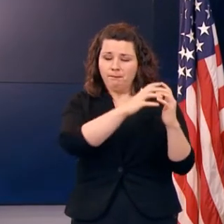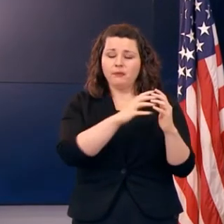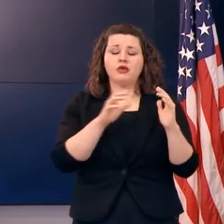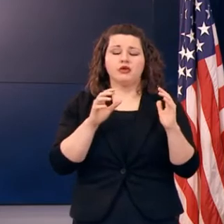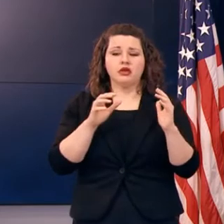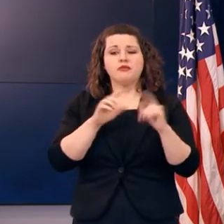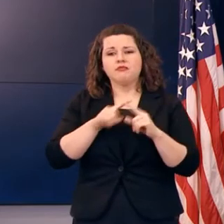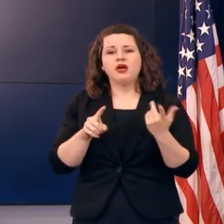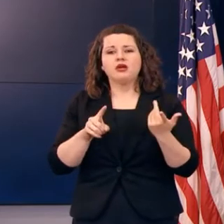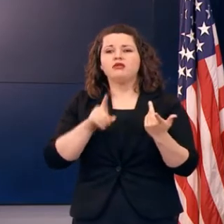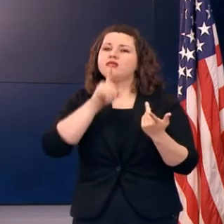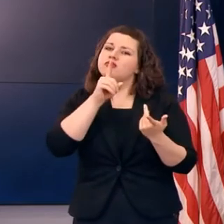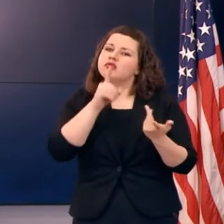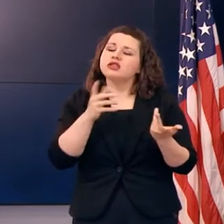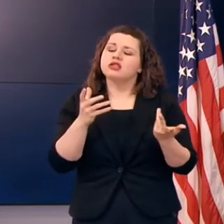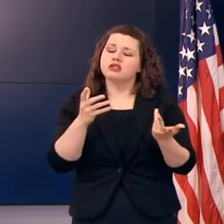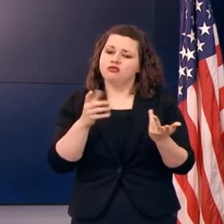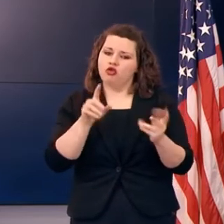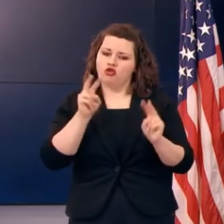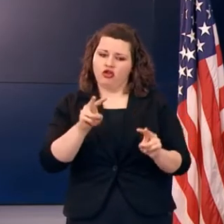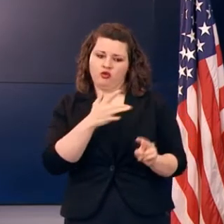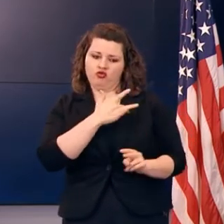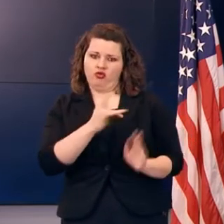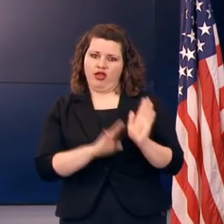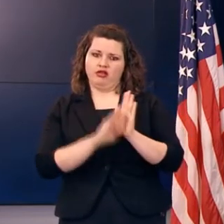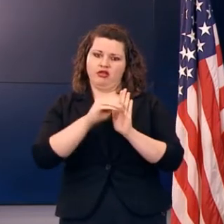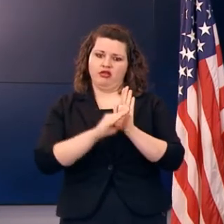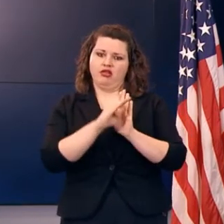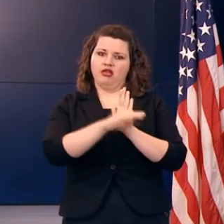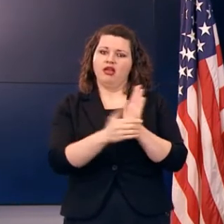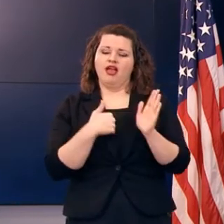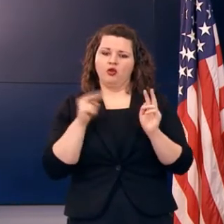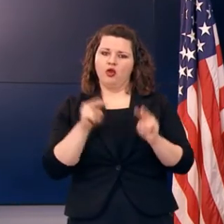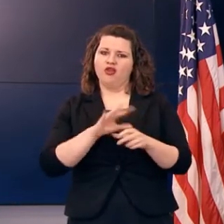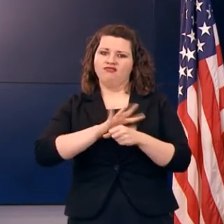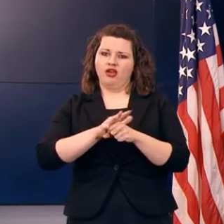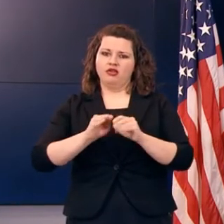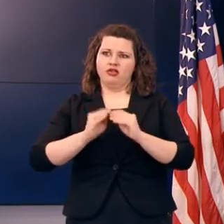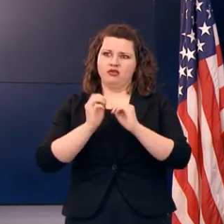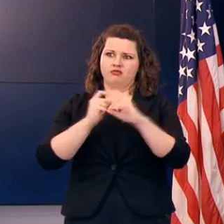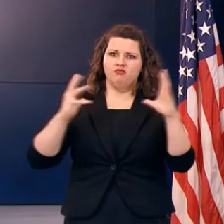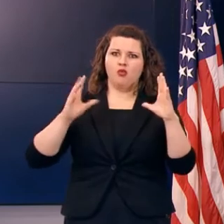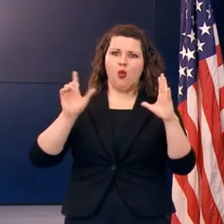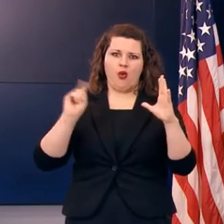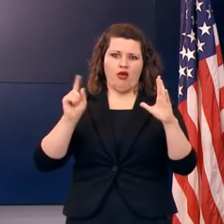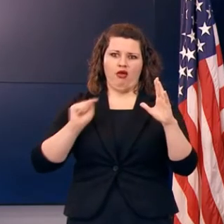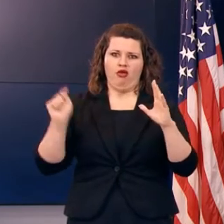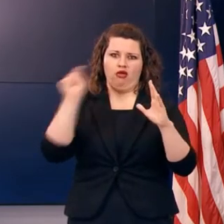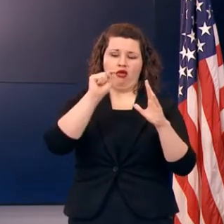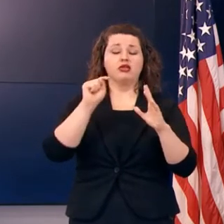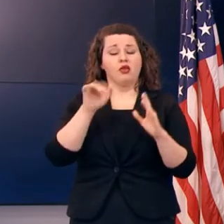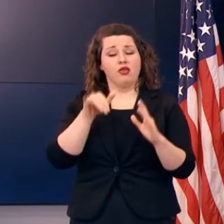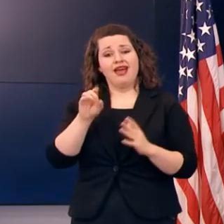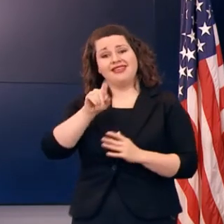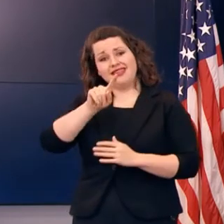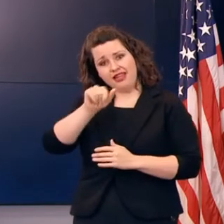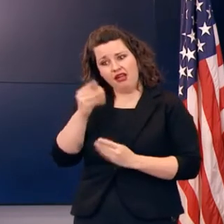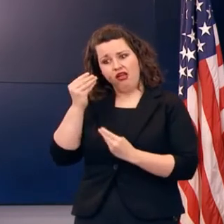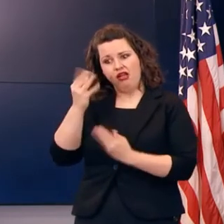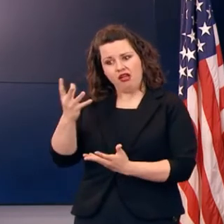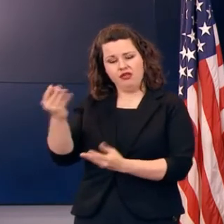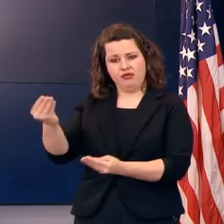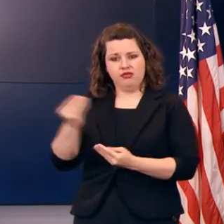front of it. But really what we're looking at is trends, and we're looking at virus activity. So with the data that we're able to collect, and with Iowans going online and